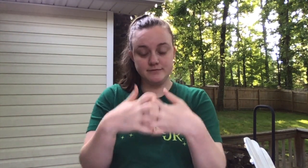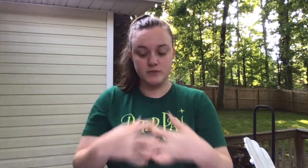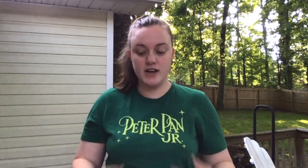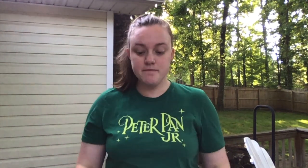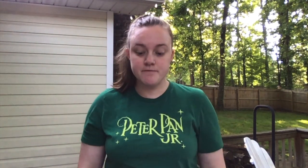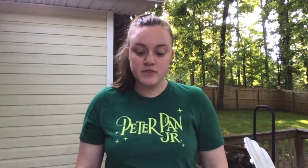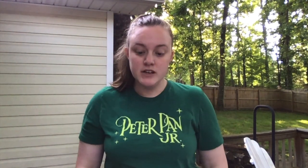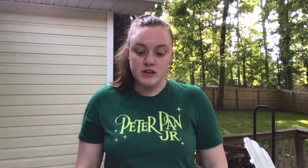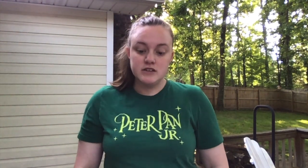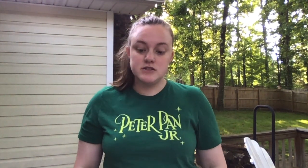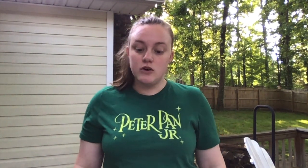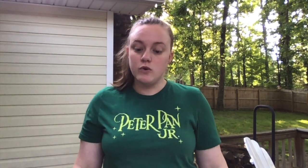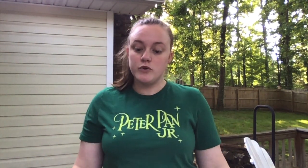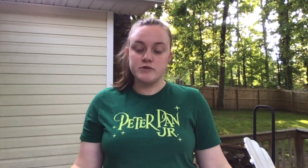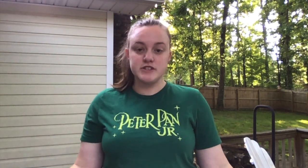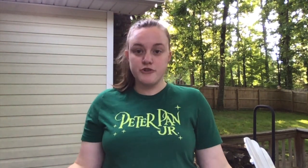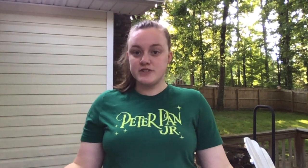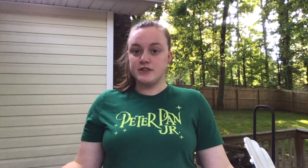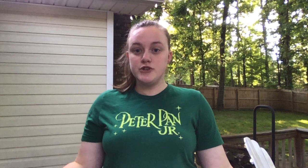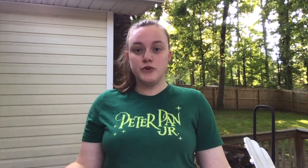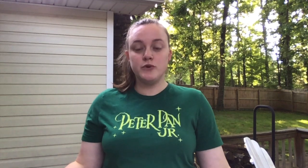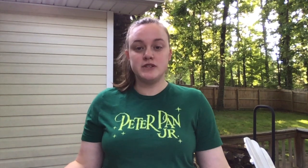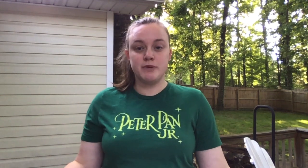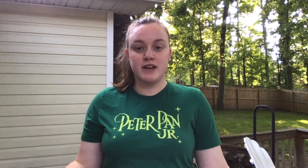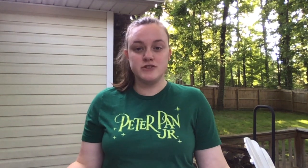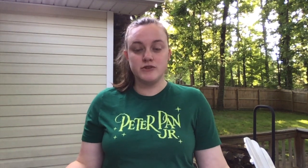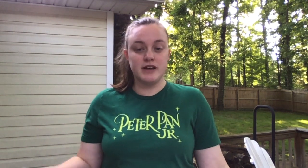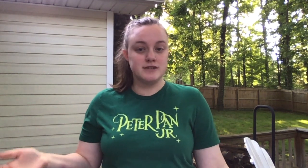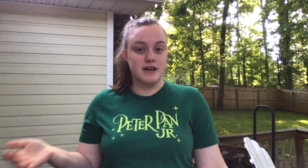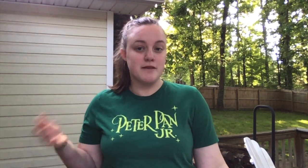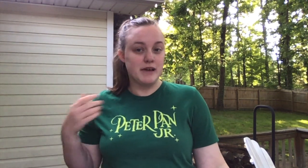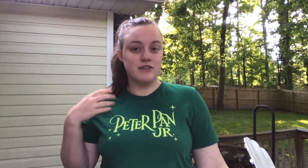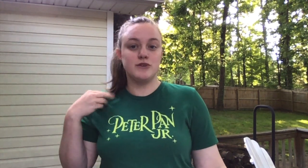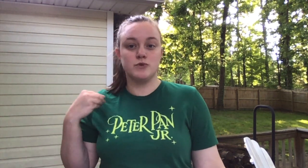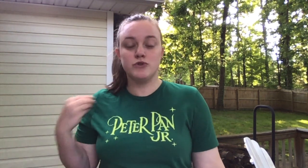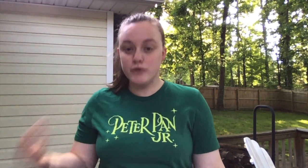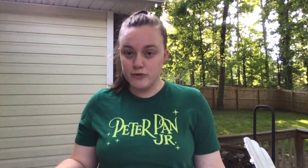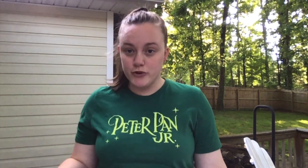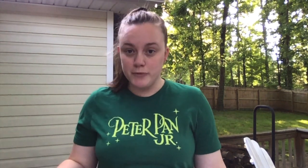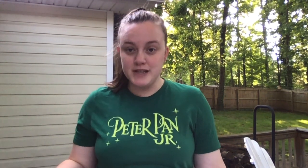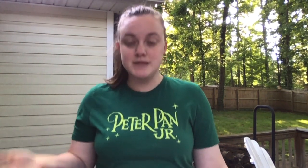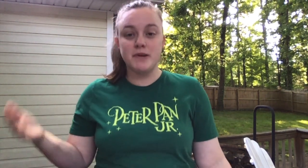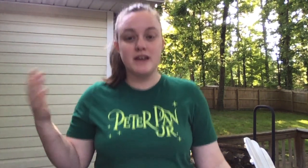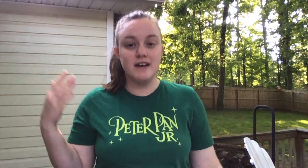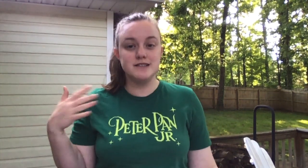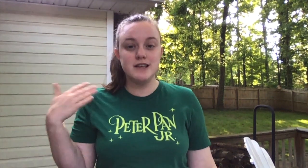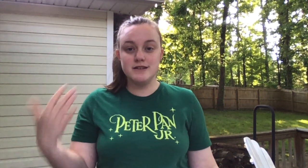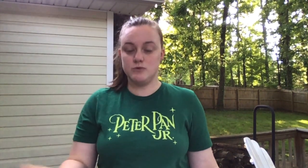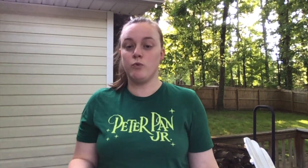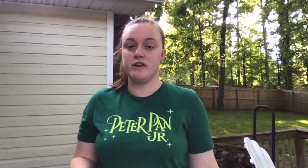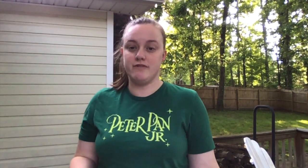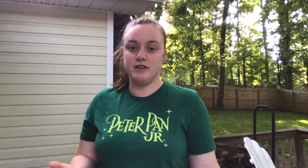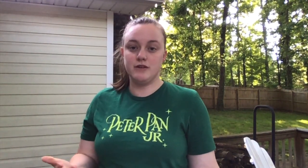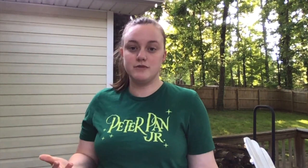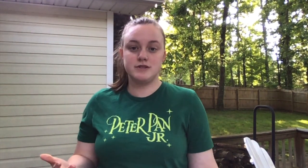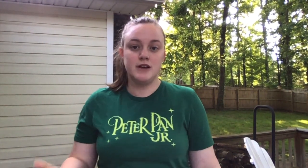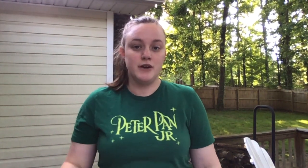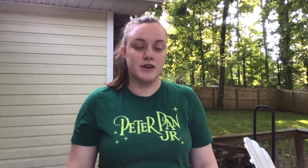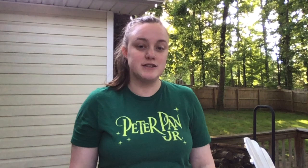Okay? So the reason you say 2 is because you can't say a man lives with 3 roommates because he is one of those. Okay, so